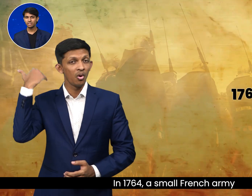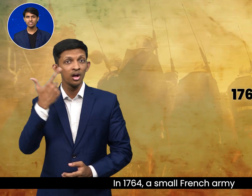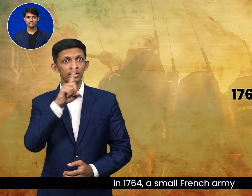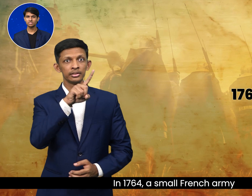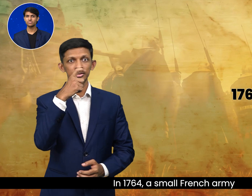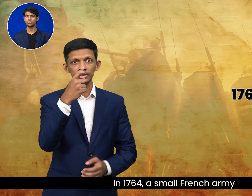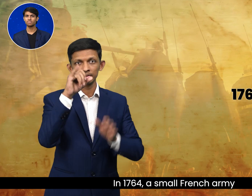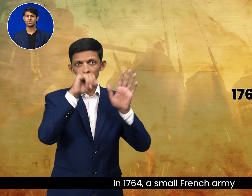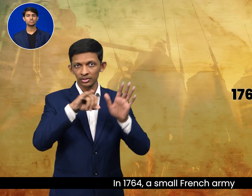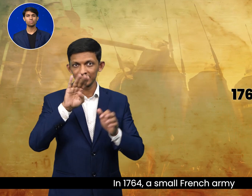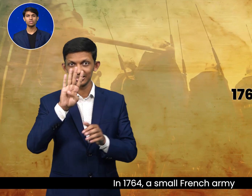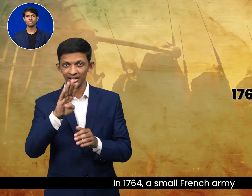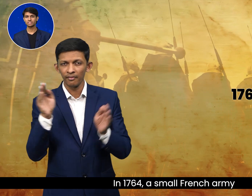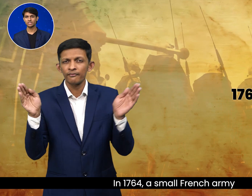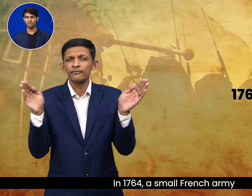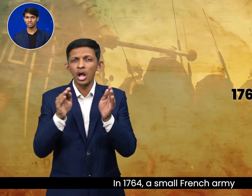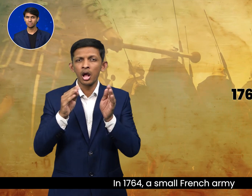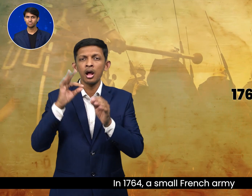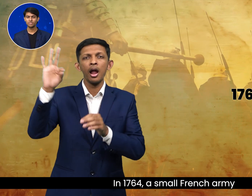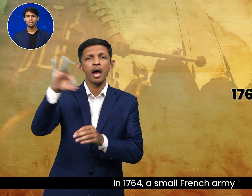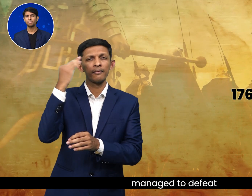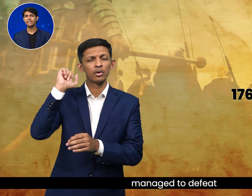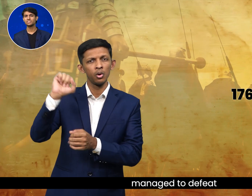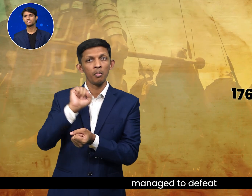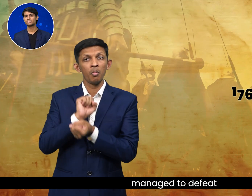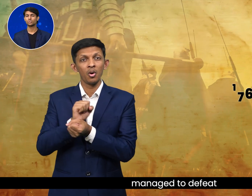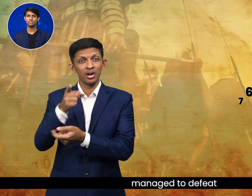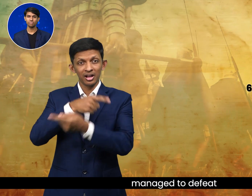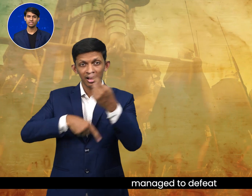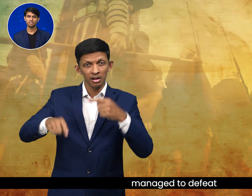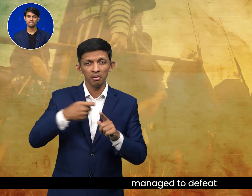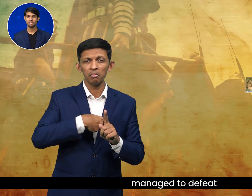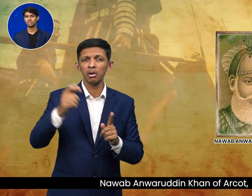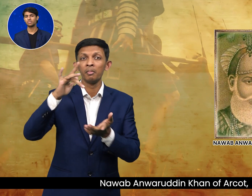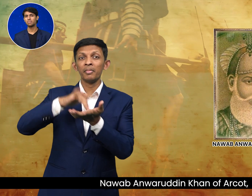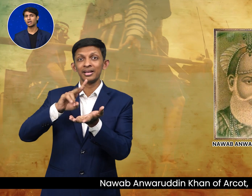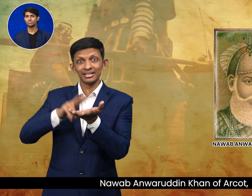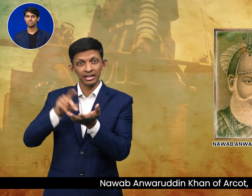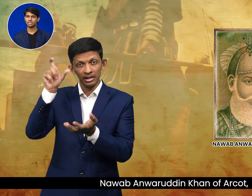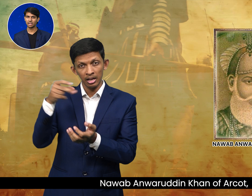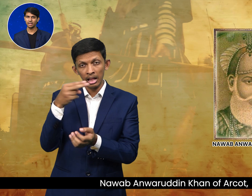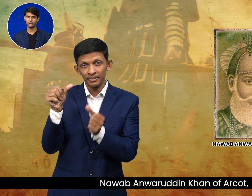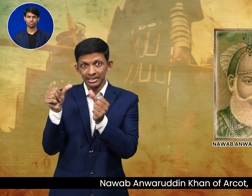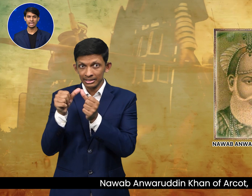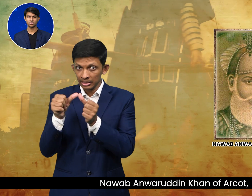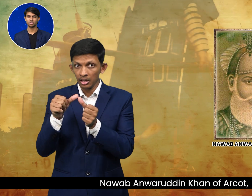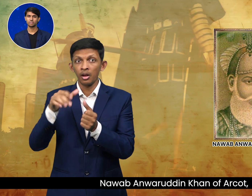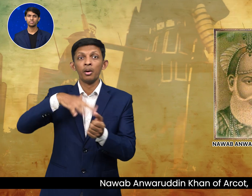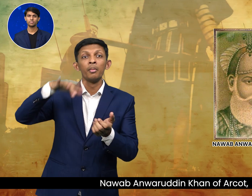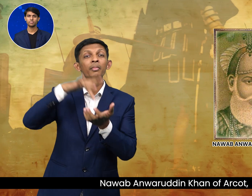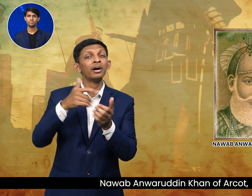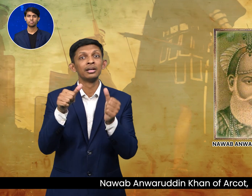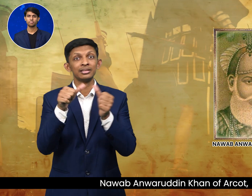In 1764, a small French army managed to defeat Nawab Anwaruddin Khan of